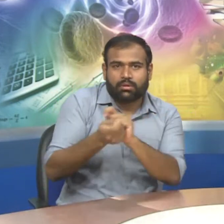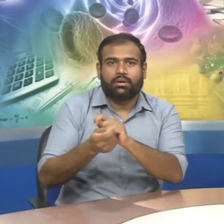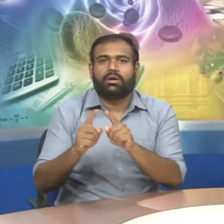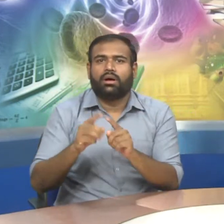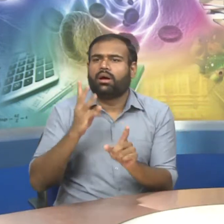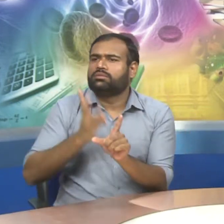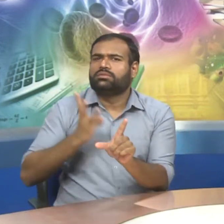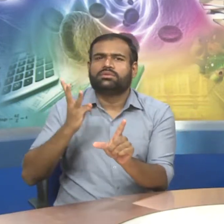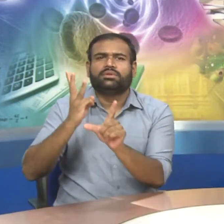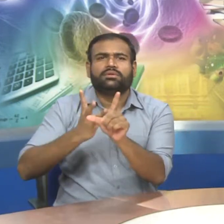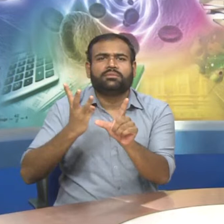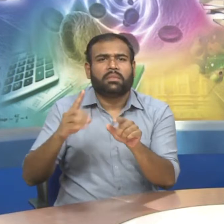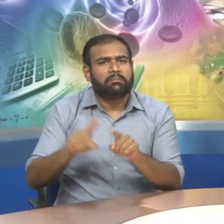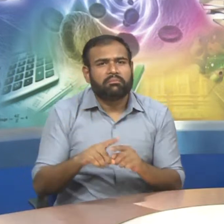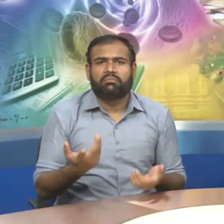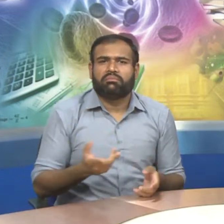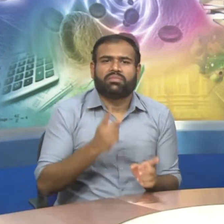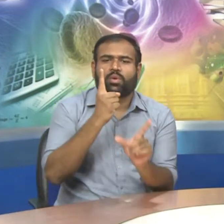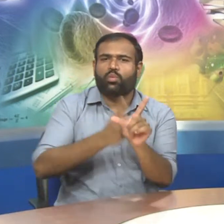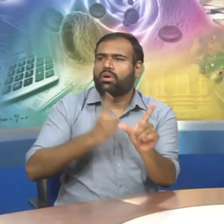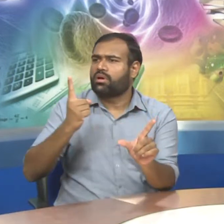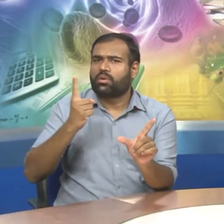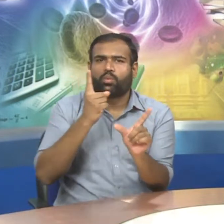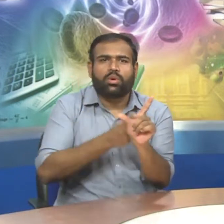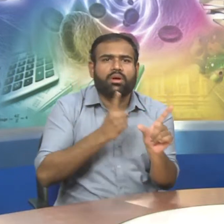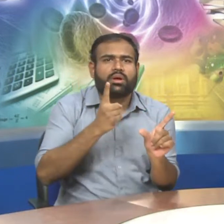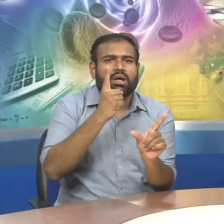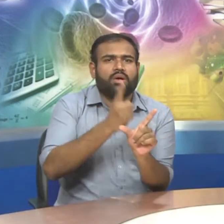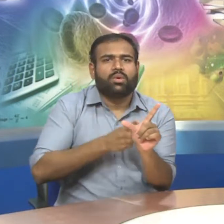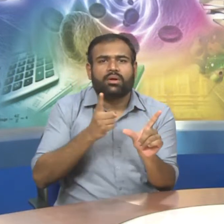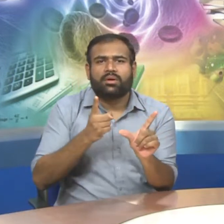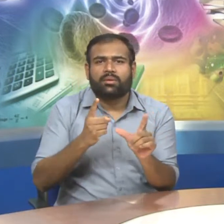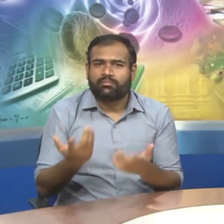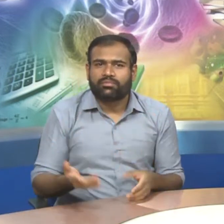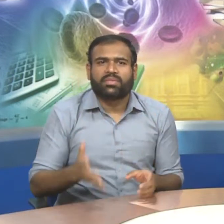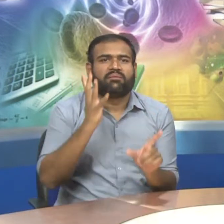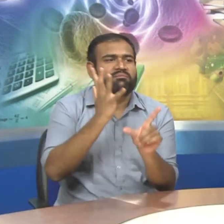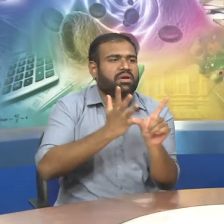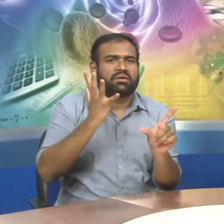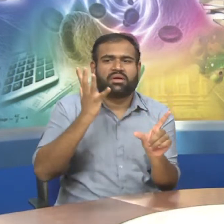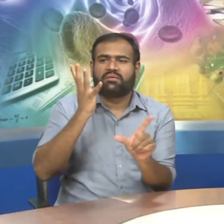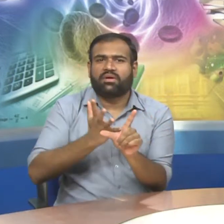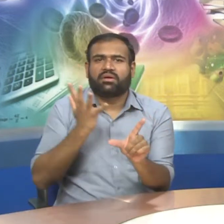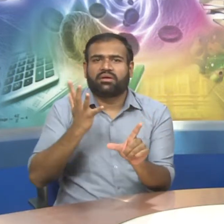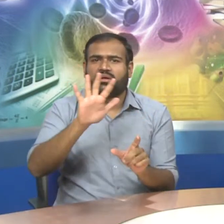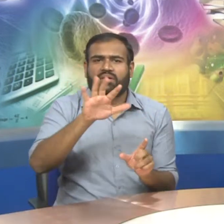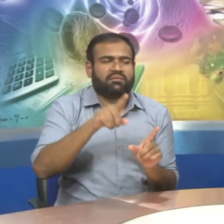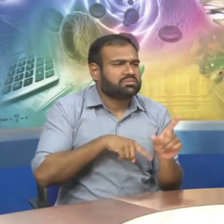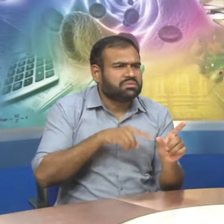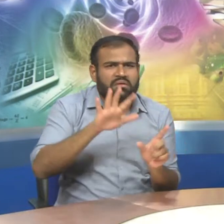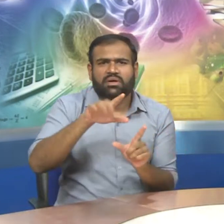then year sign. It will create a new sign. For example, when we talk about 3 year, we will do 3 plus